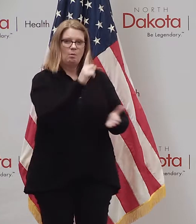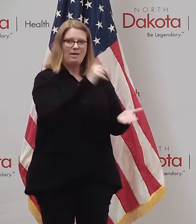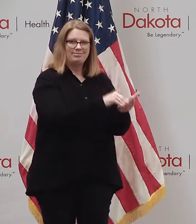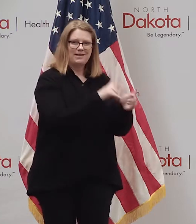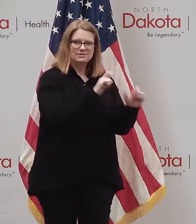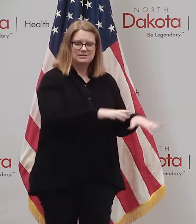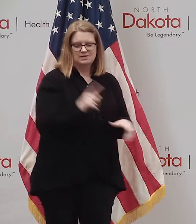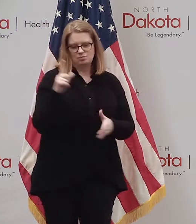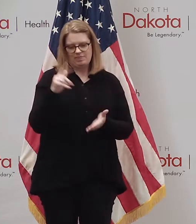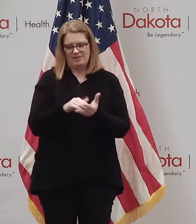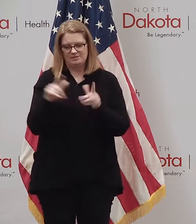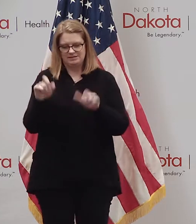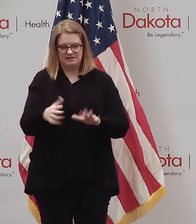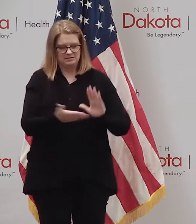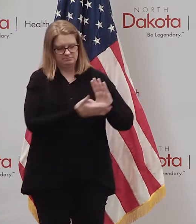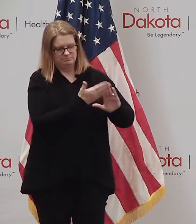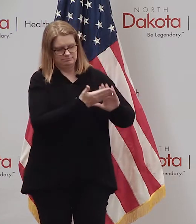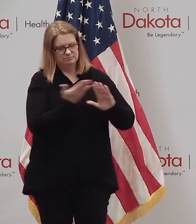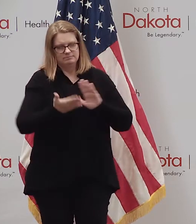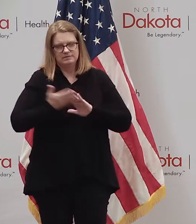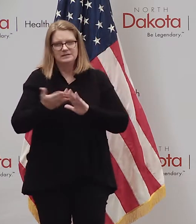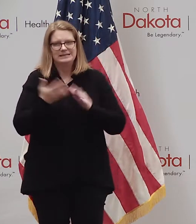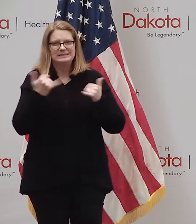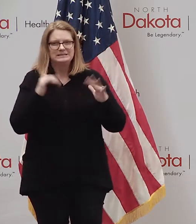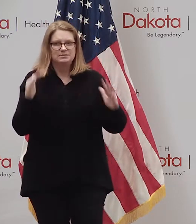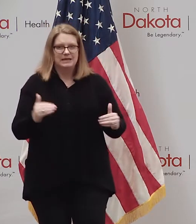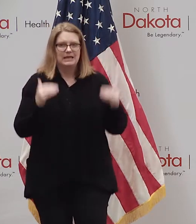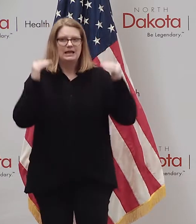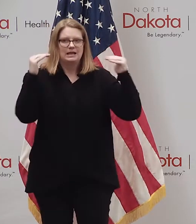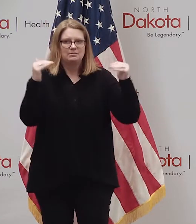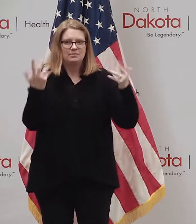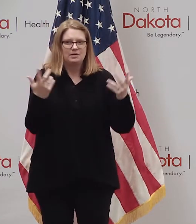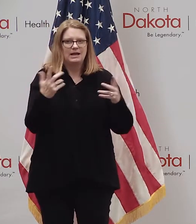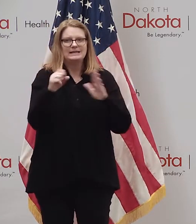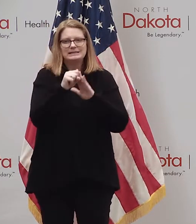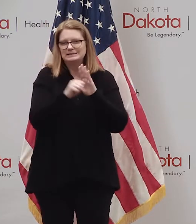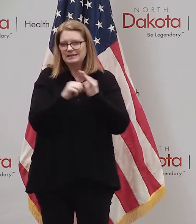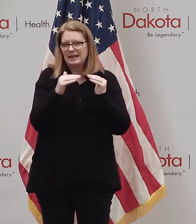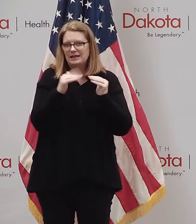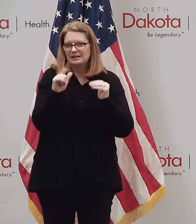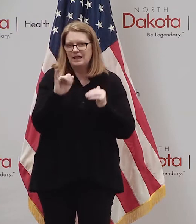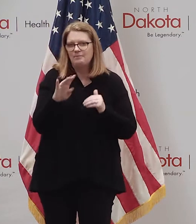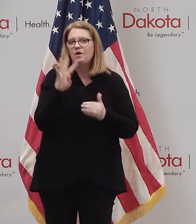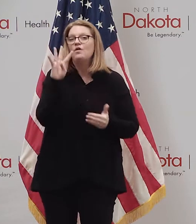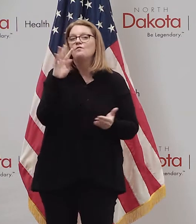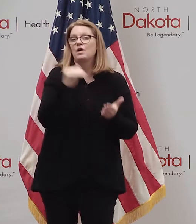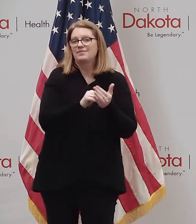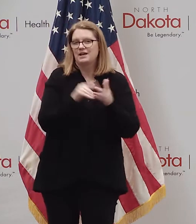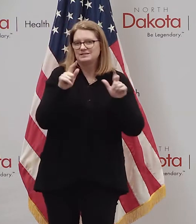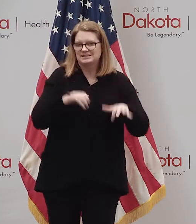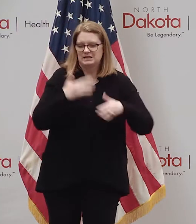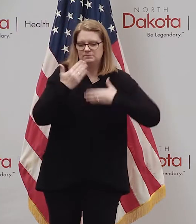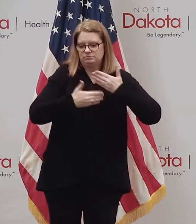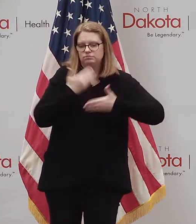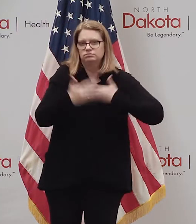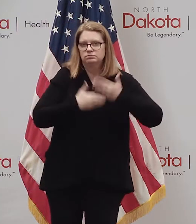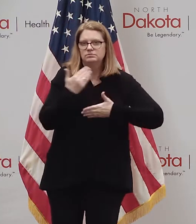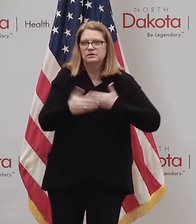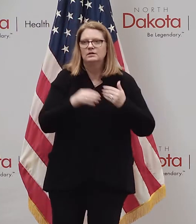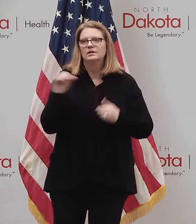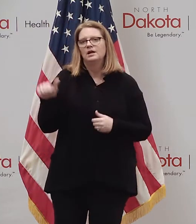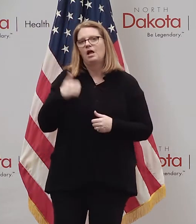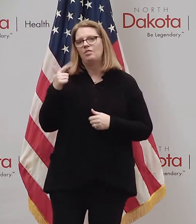our goal here is to still to get to being able to do, at the state lab, 4,000 tests a day. We've got other labs that are